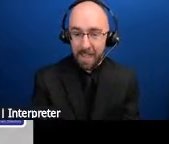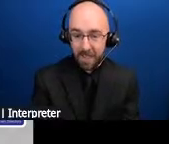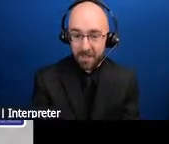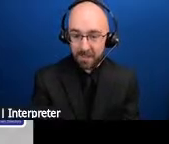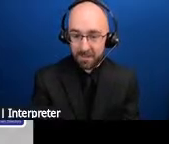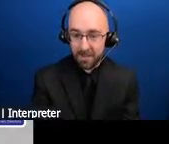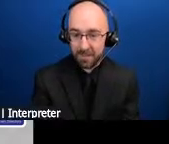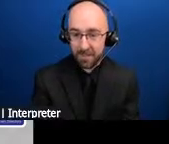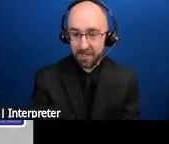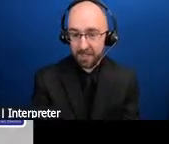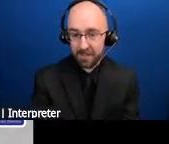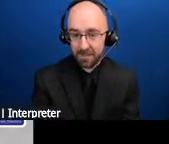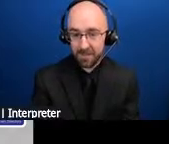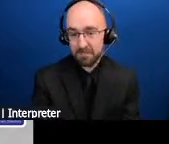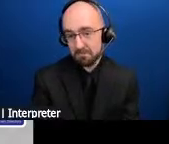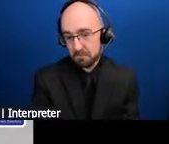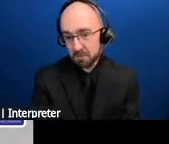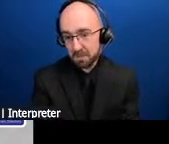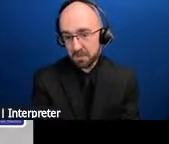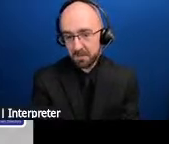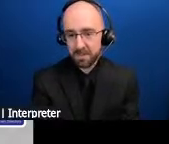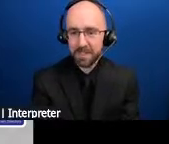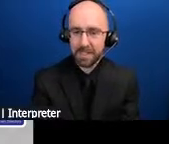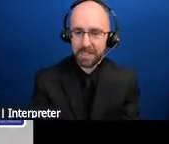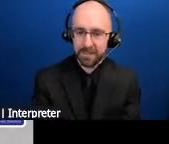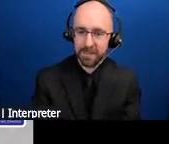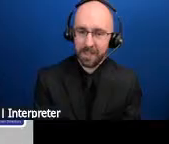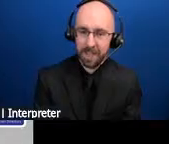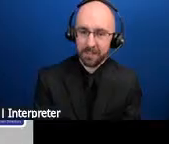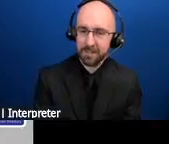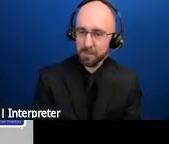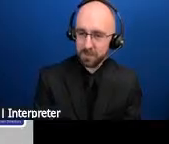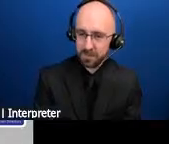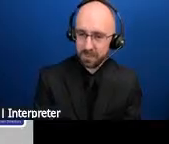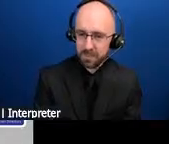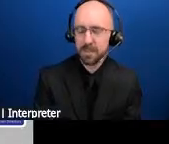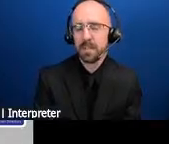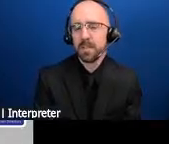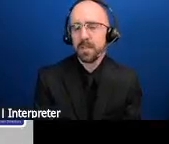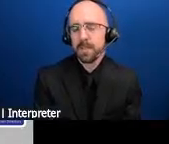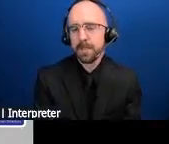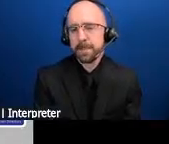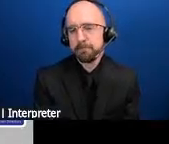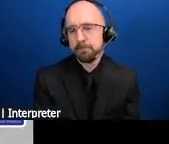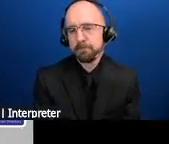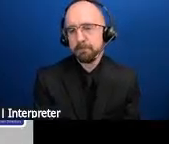Something to add that I think is critical is that typically